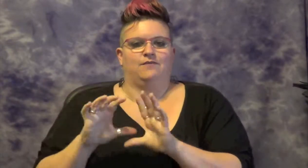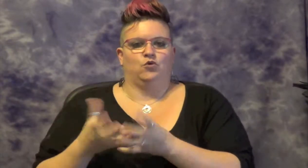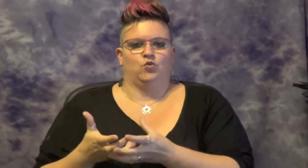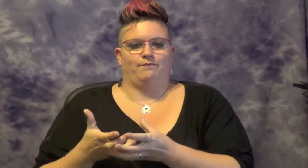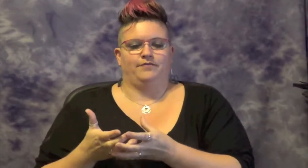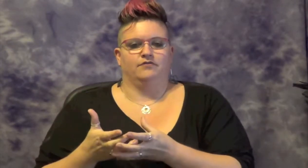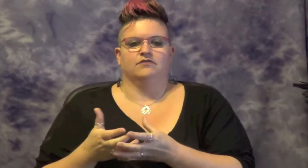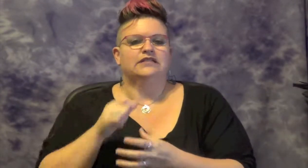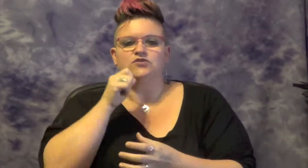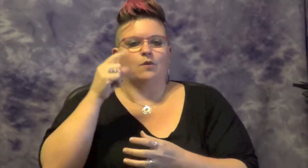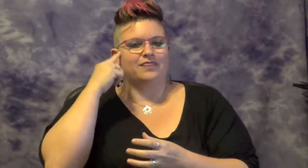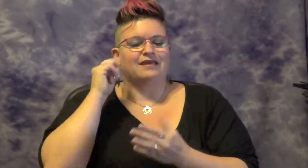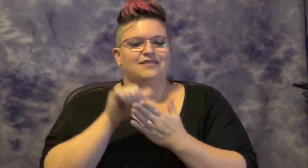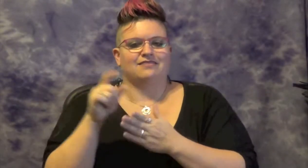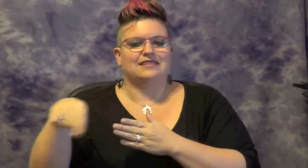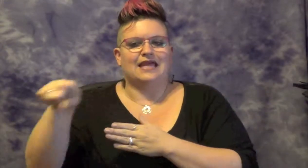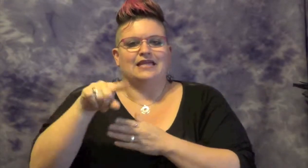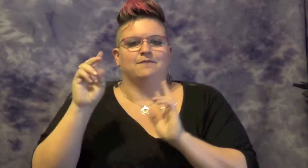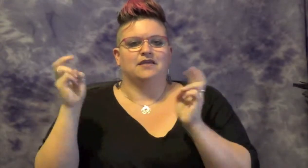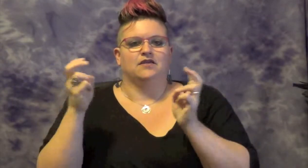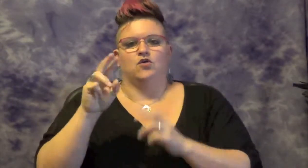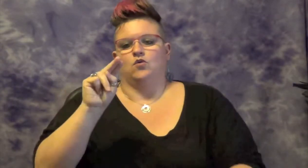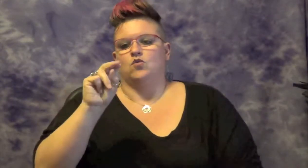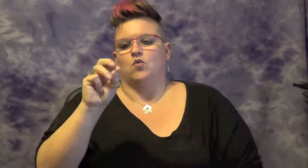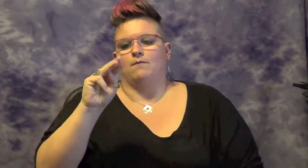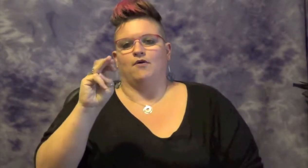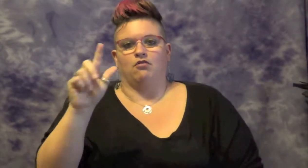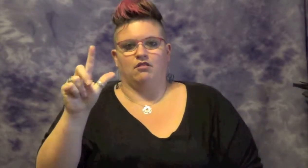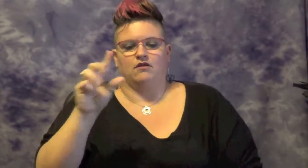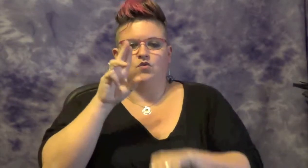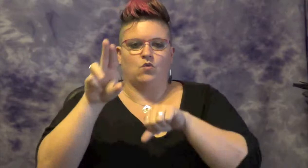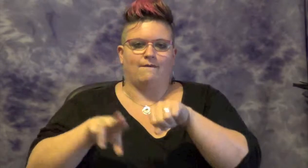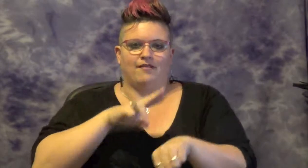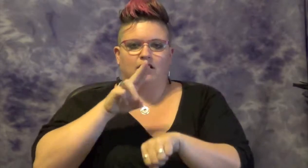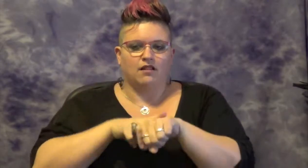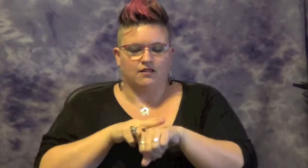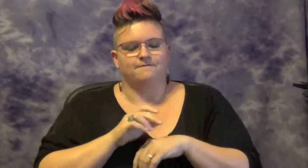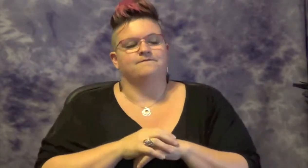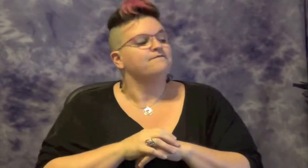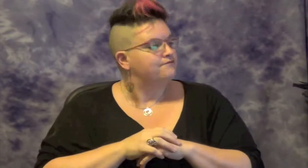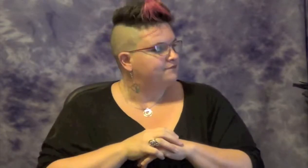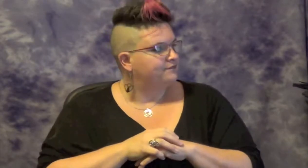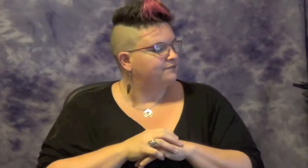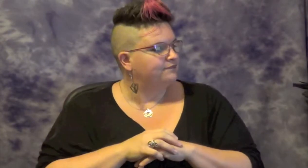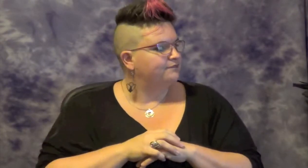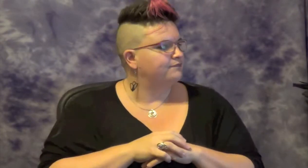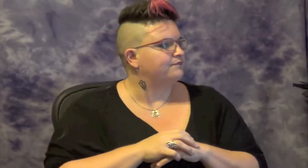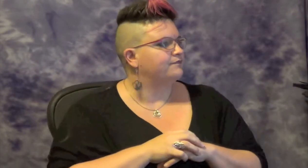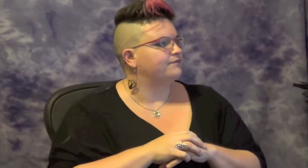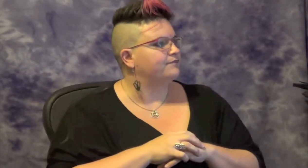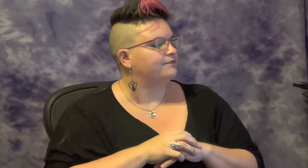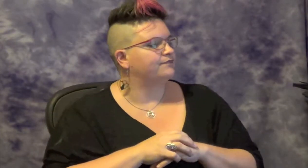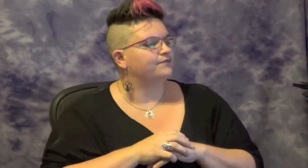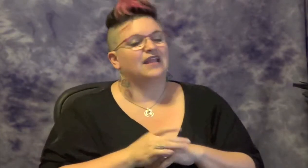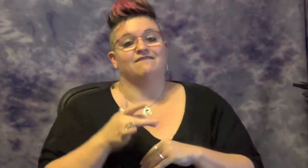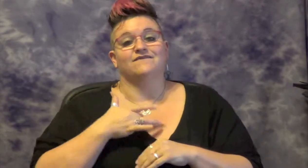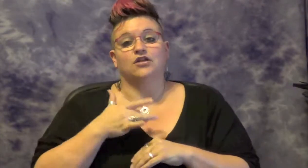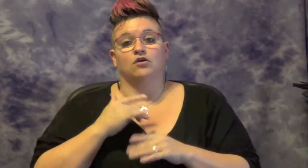whole. They are identifying them as a disabled group, and that they want them to become normal, or that they want